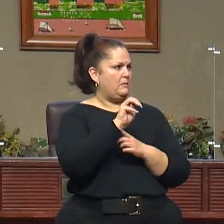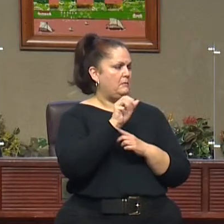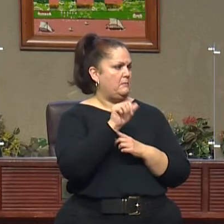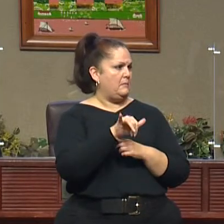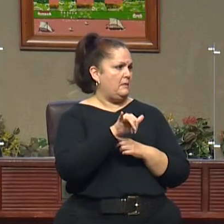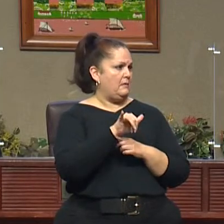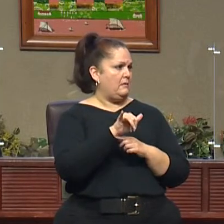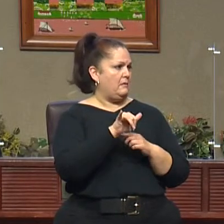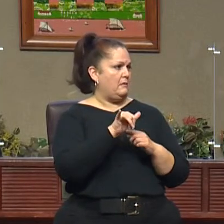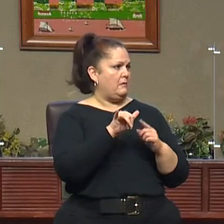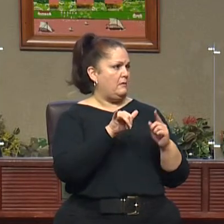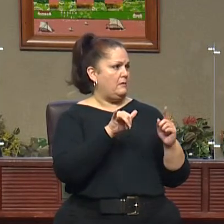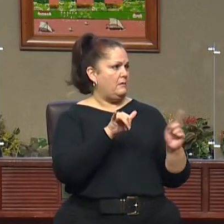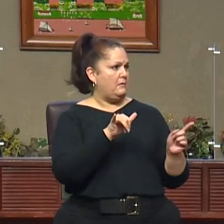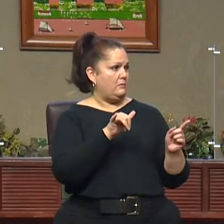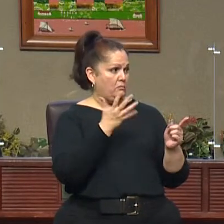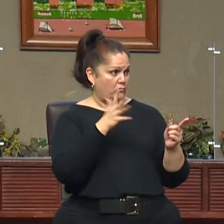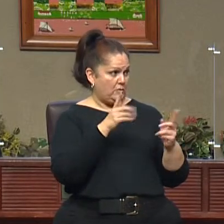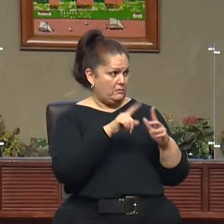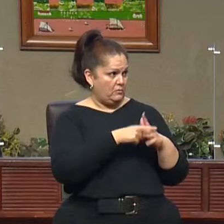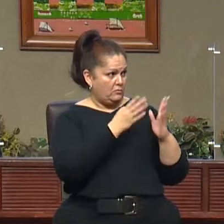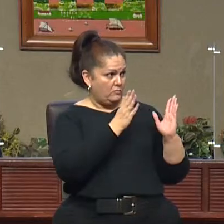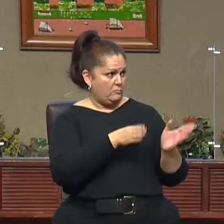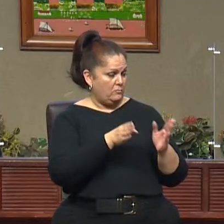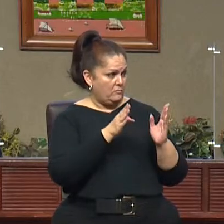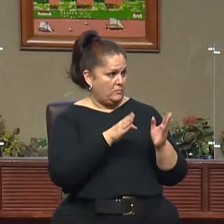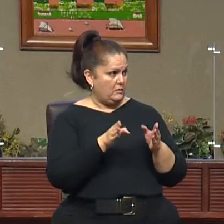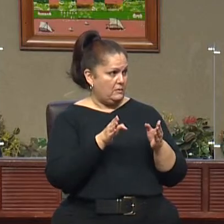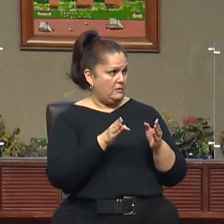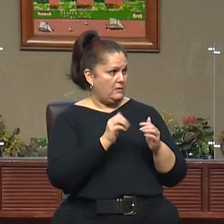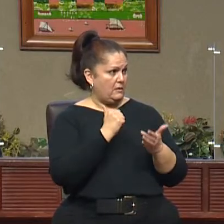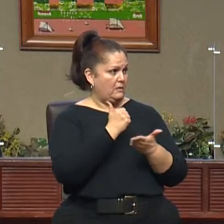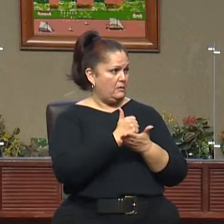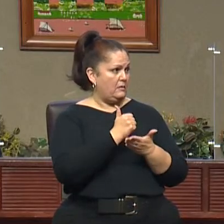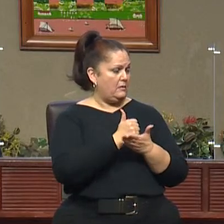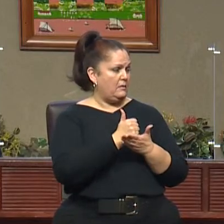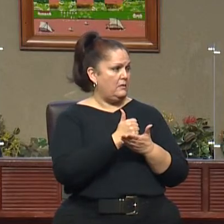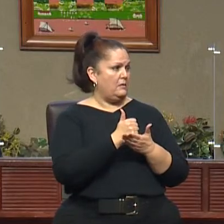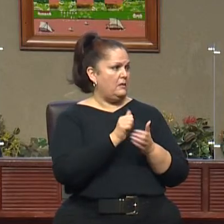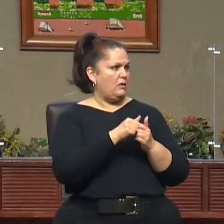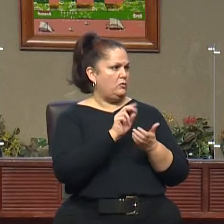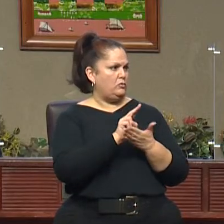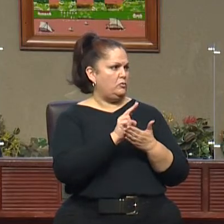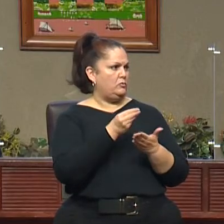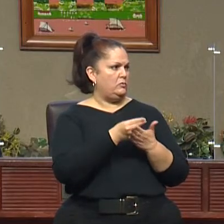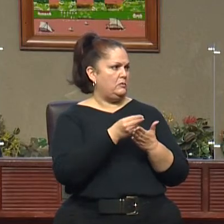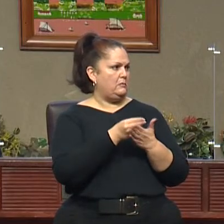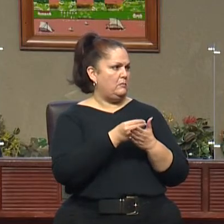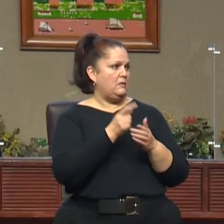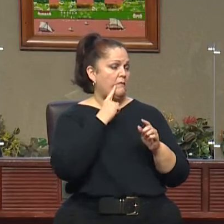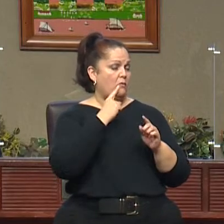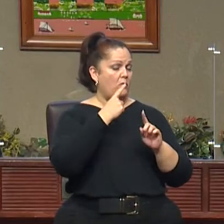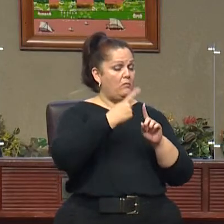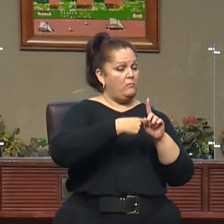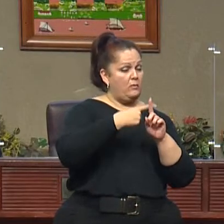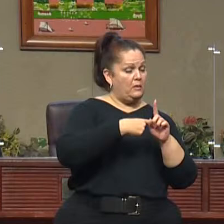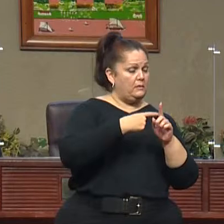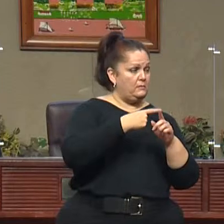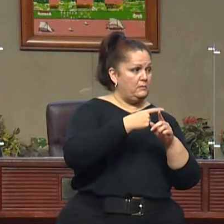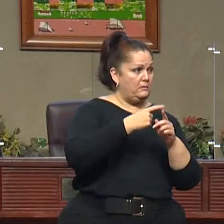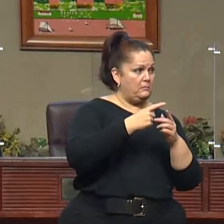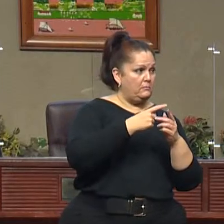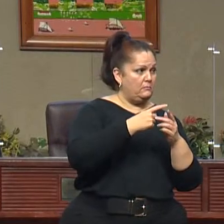Have you and your staff started laying out a plan as to how Orange County plans to use those funds whether it's for mortgage assistance, rental